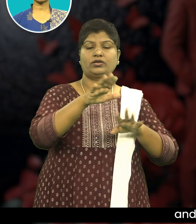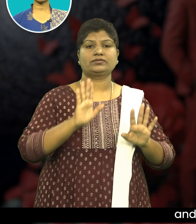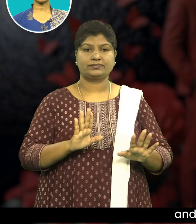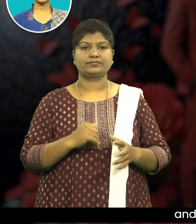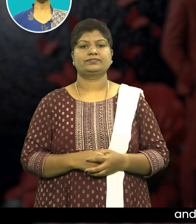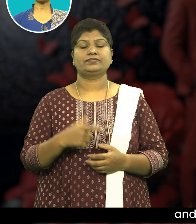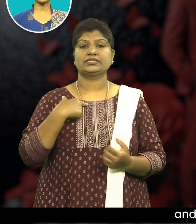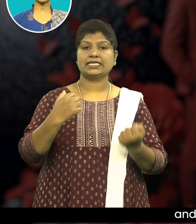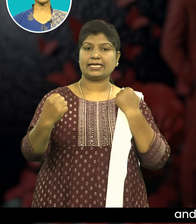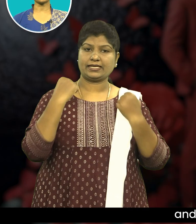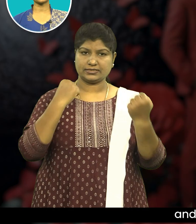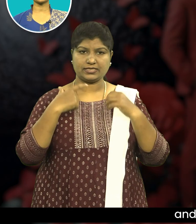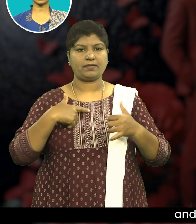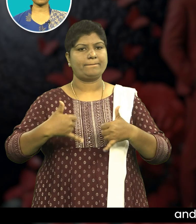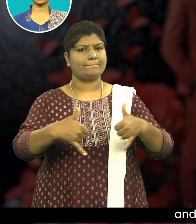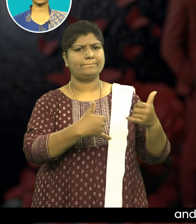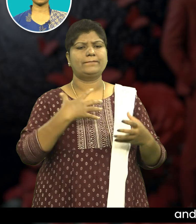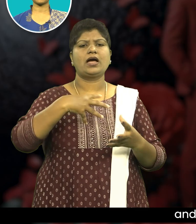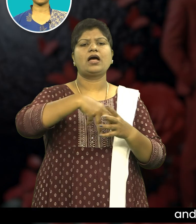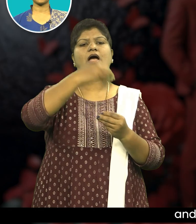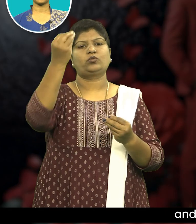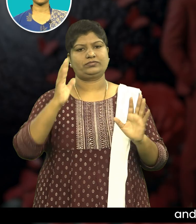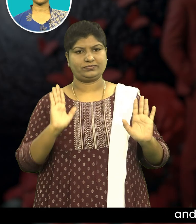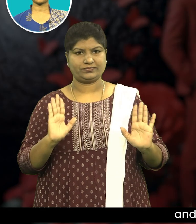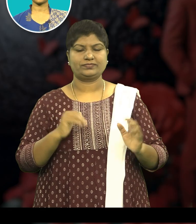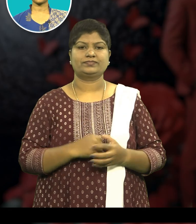exercise, and play outdoor games.